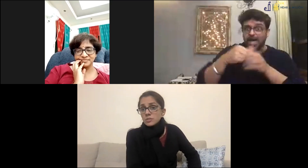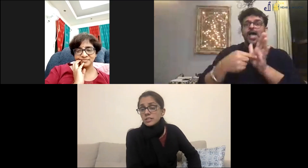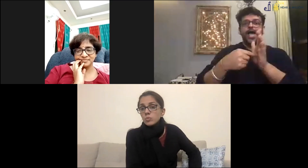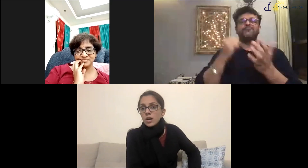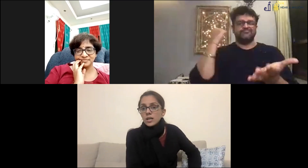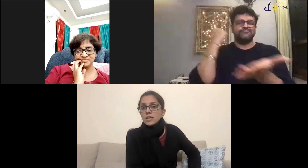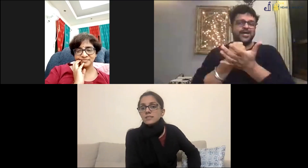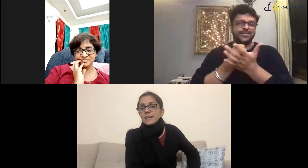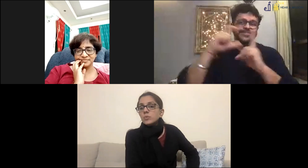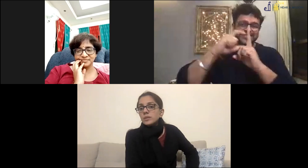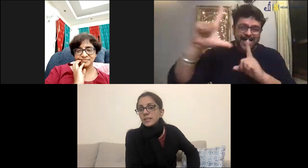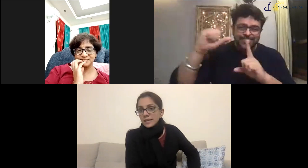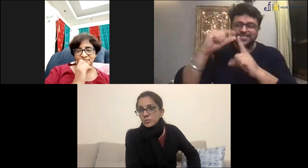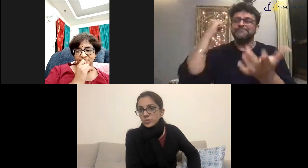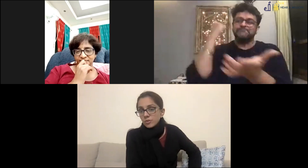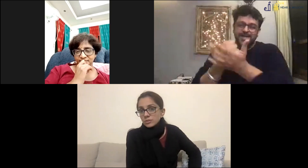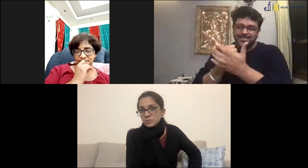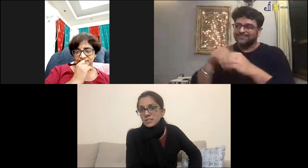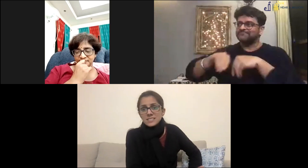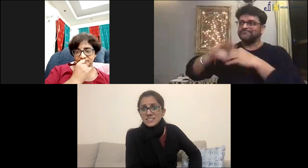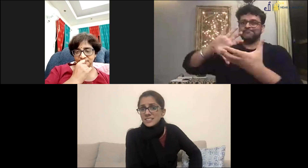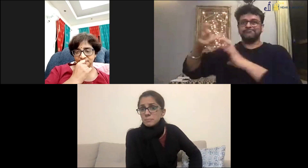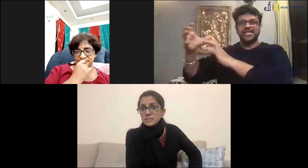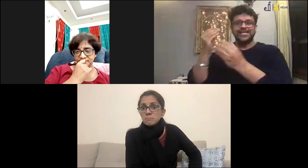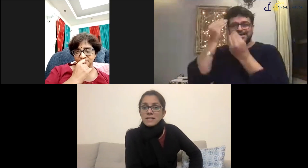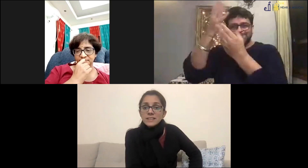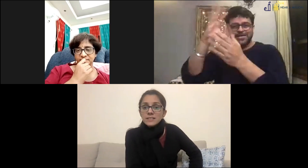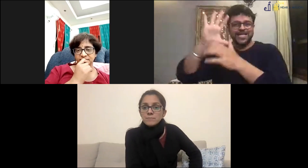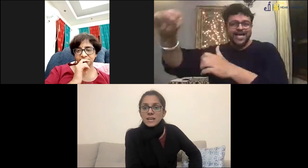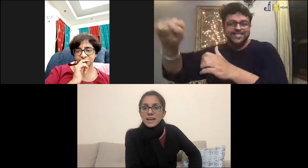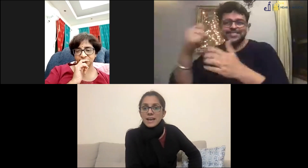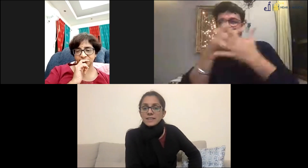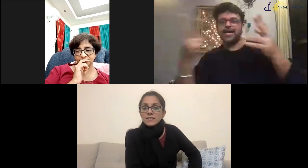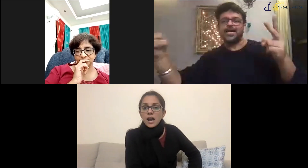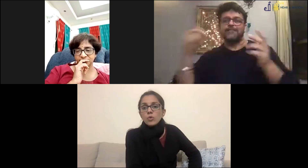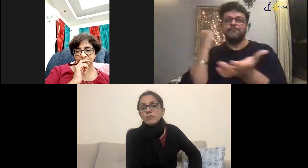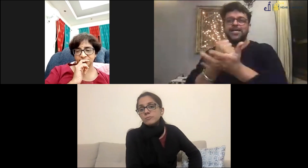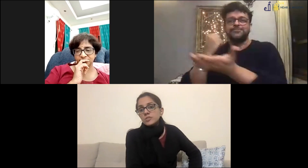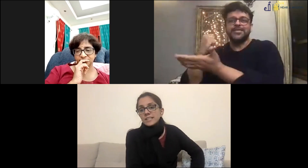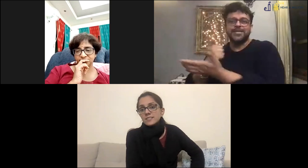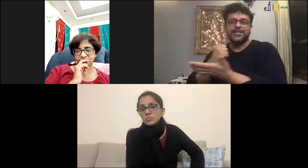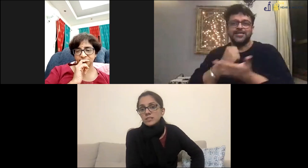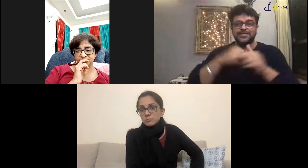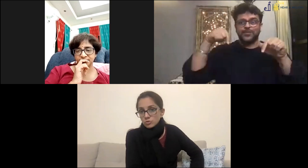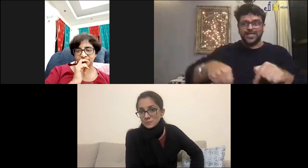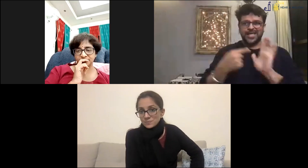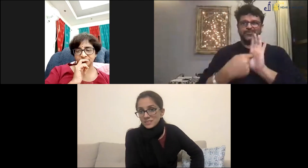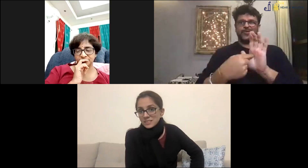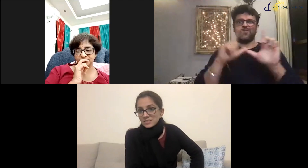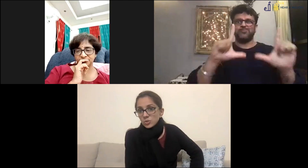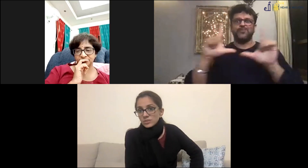the community, the work that we can do, different things, that DLP is a mandate and how information access will come